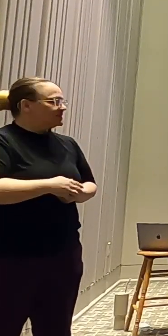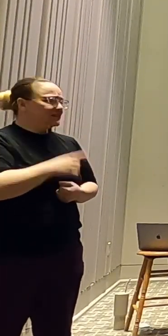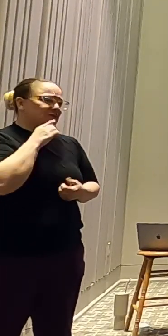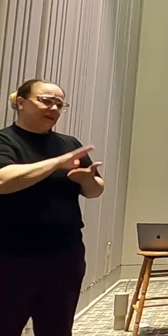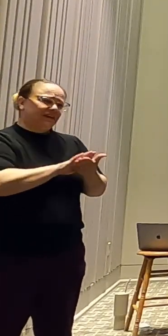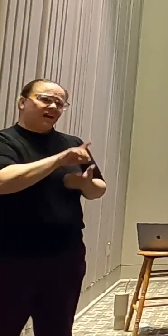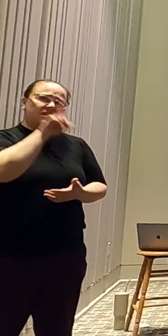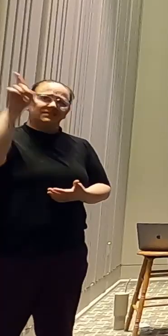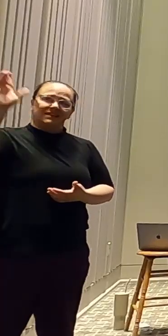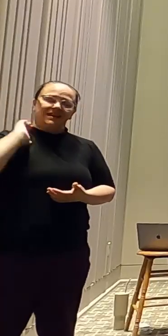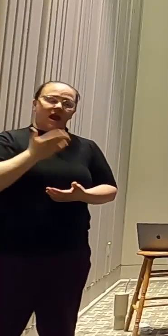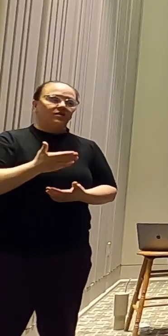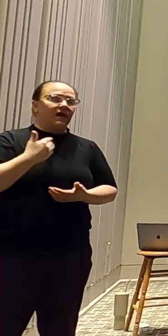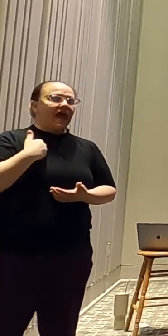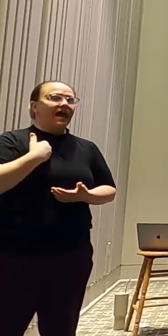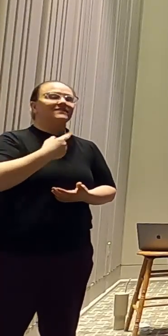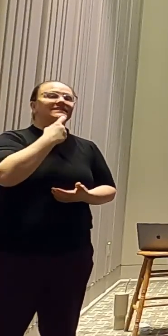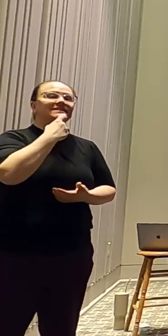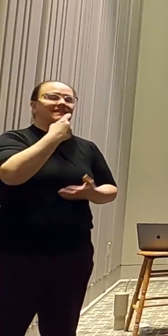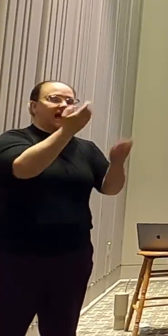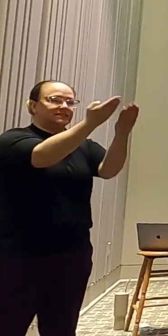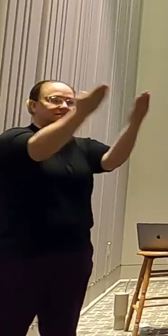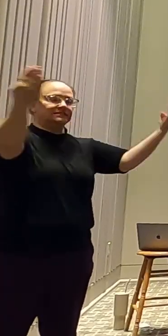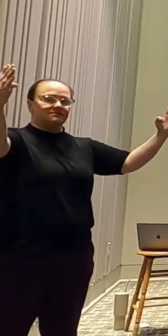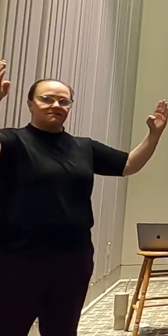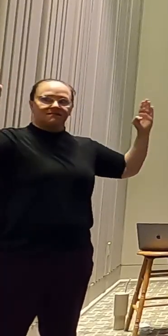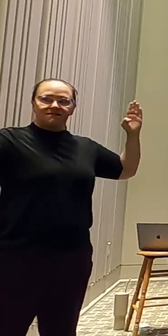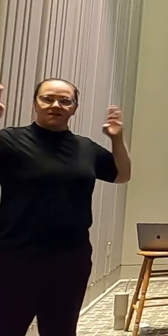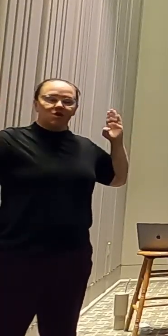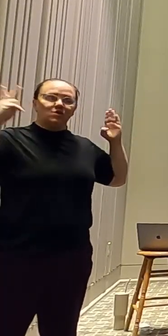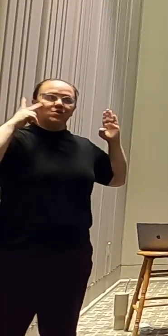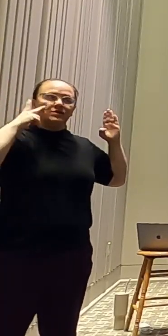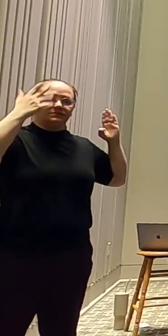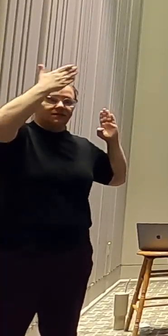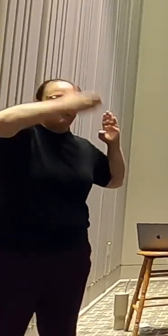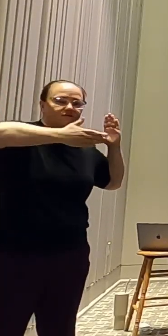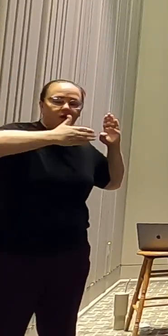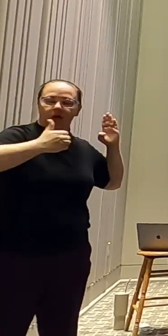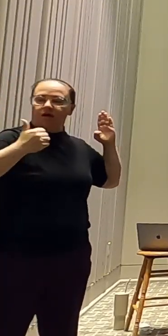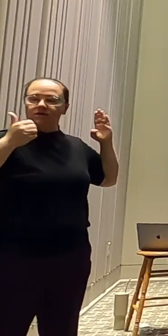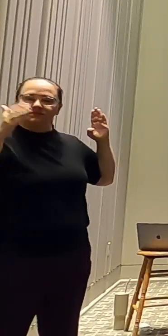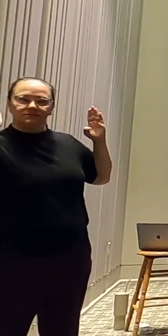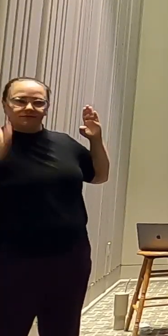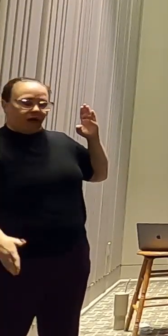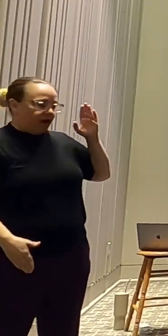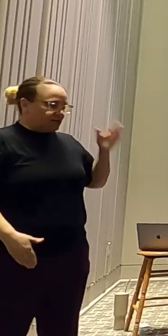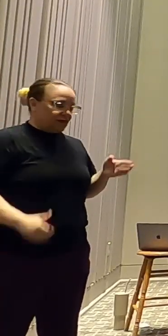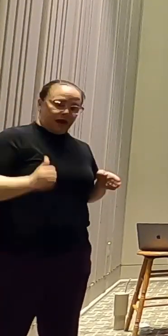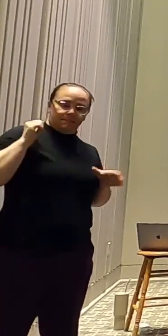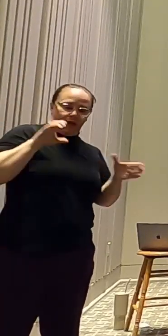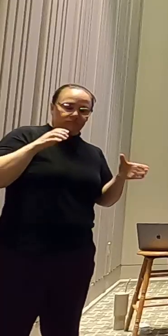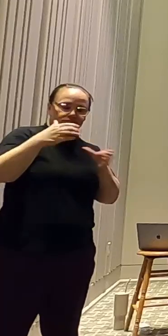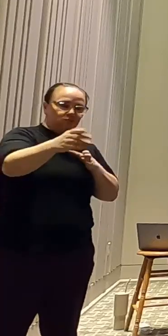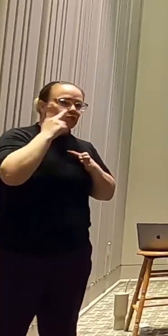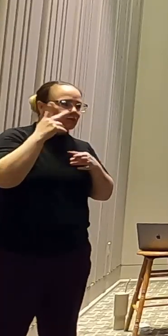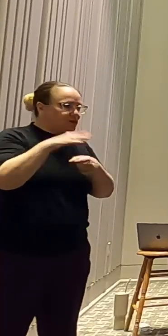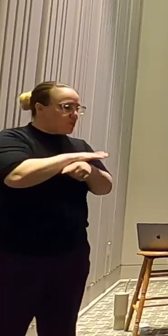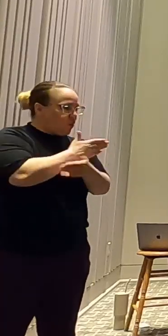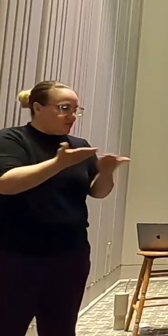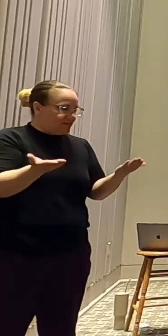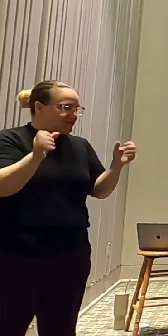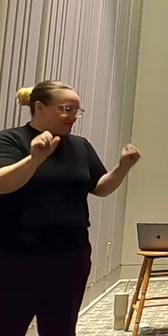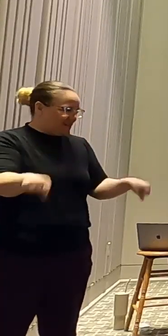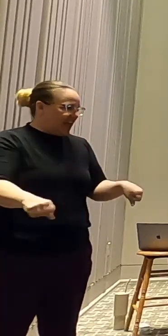gallery. They're in cases that you can kind of go around so you can kind of see the back of these to see how they would have functioned. So